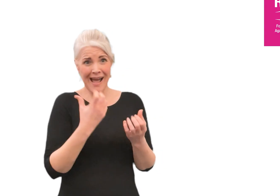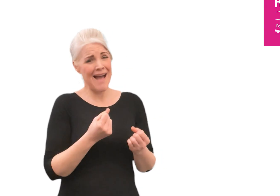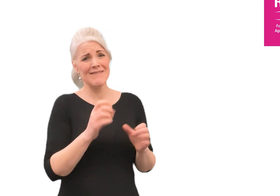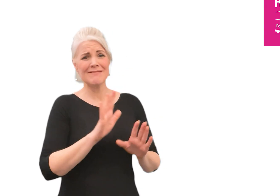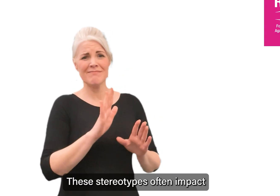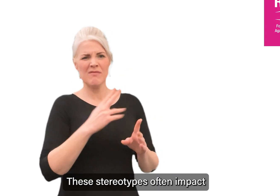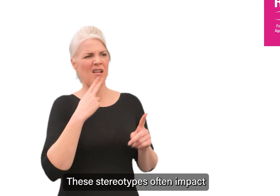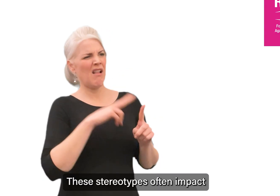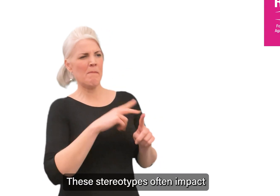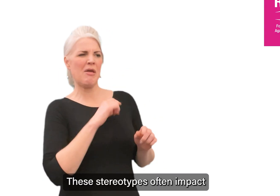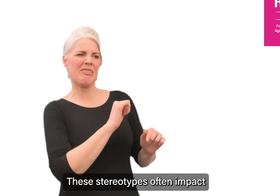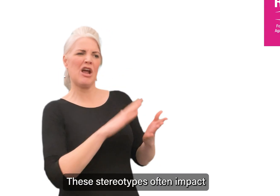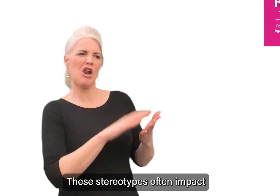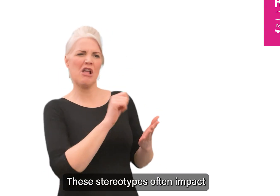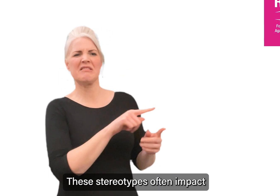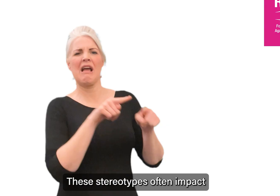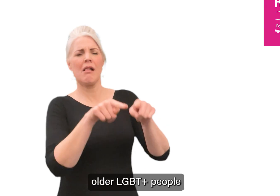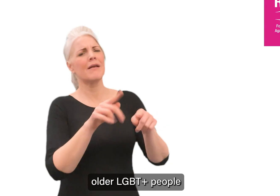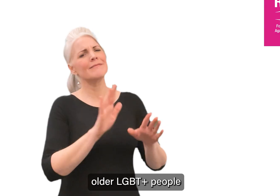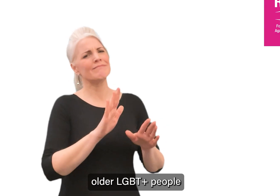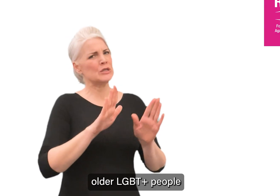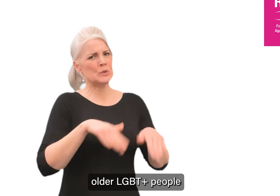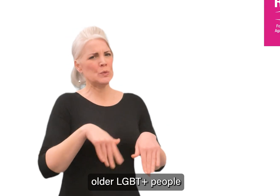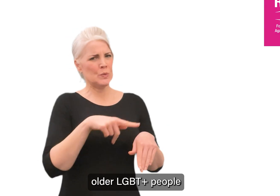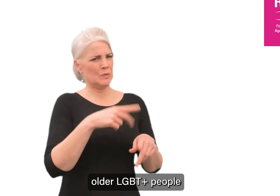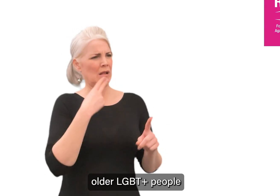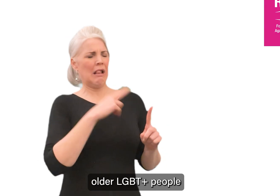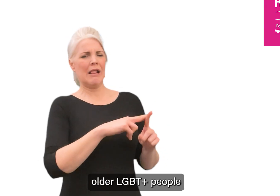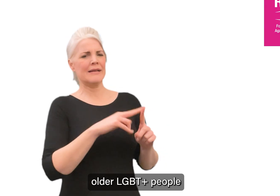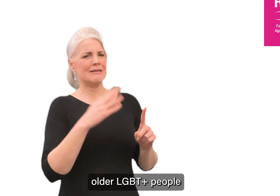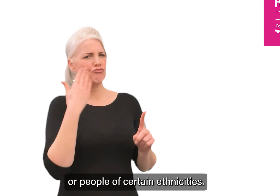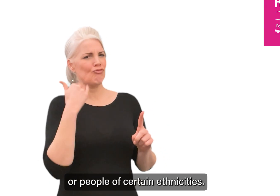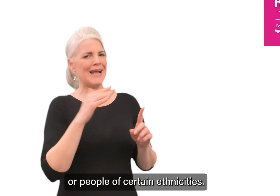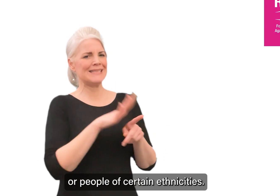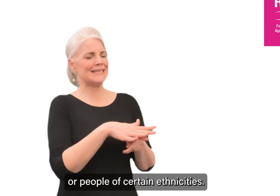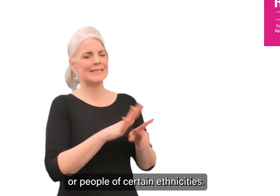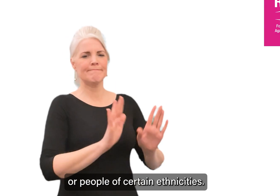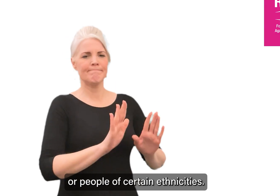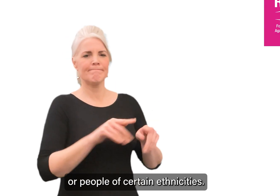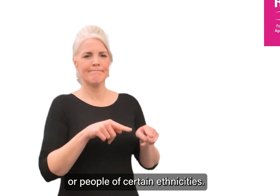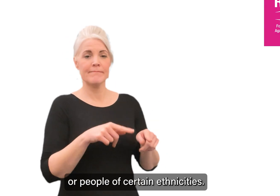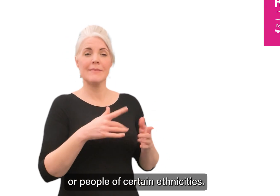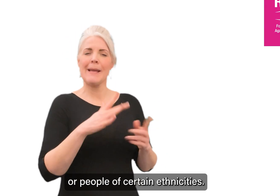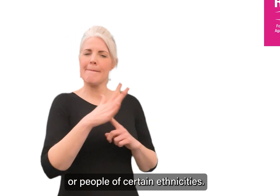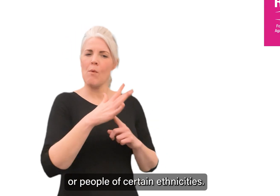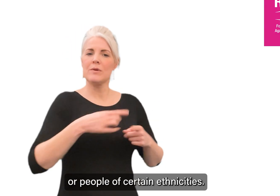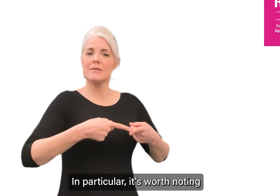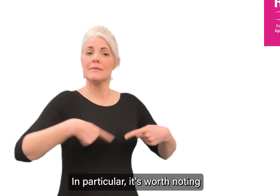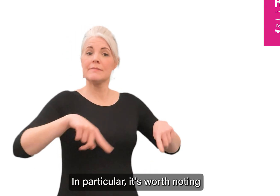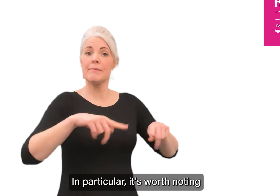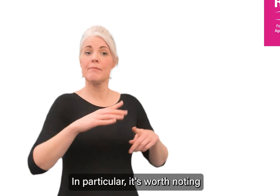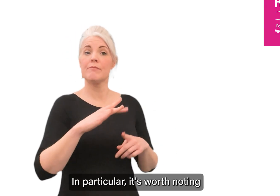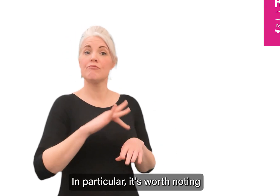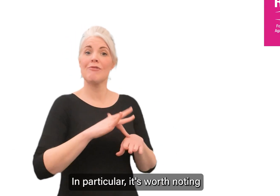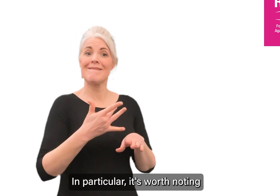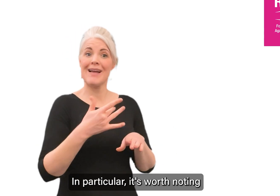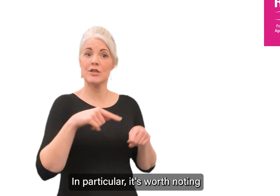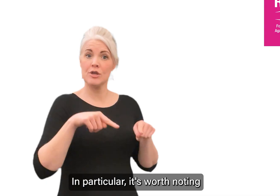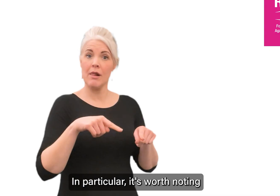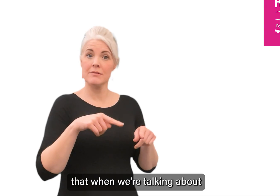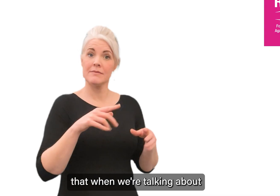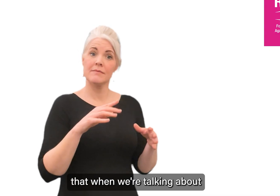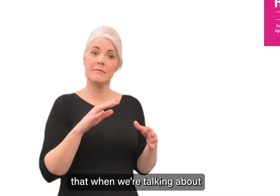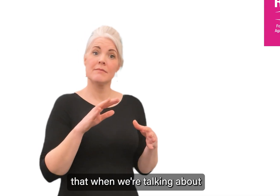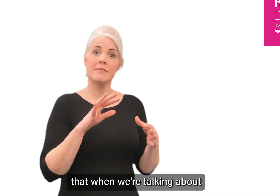plus. These stereotypes often impact older LGBT plus people or people of certain ethnicities. In particular, it's